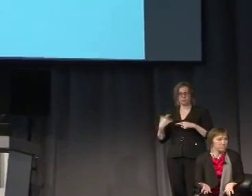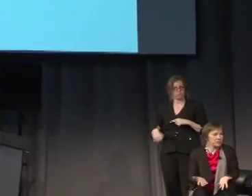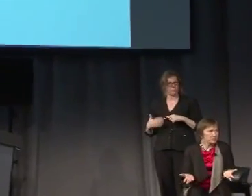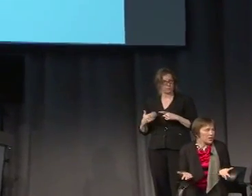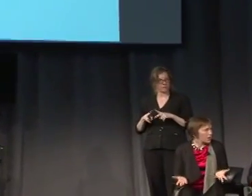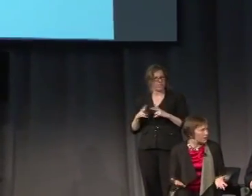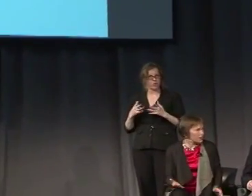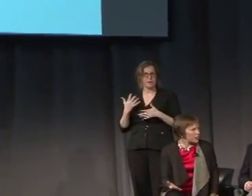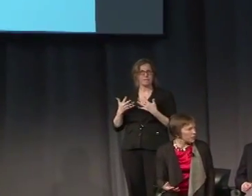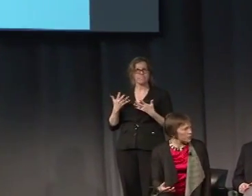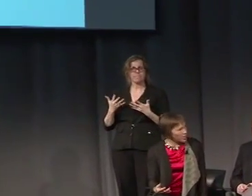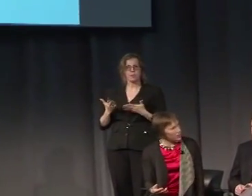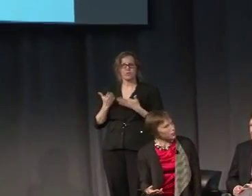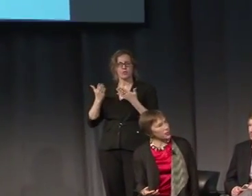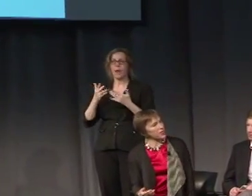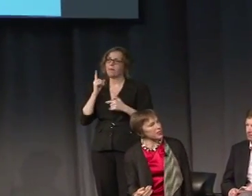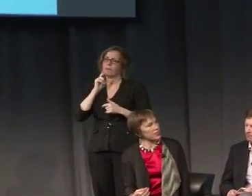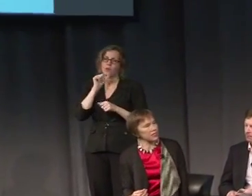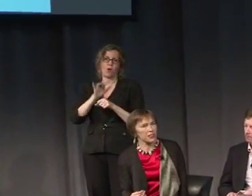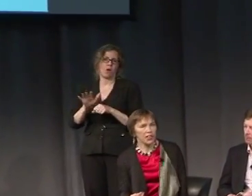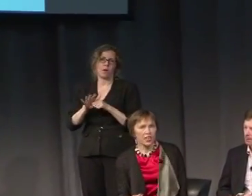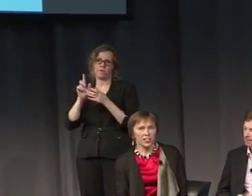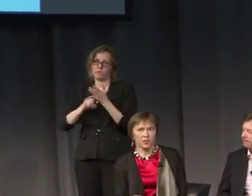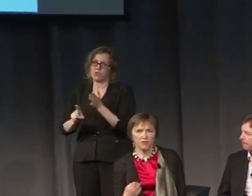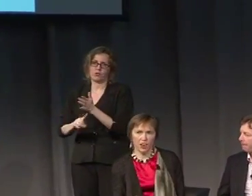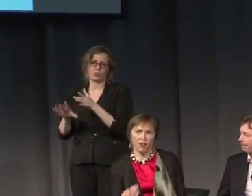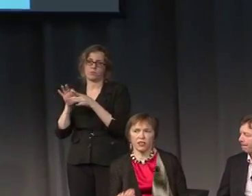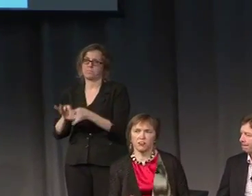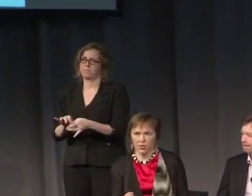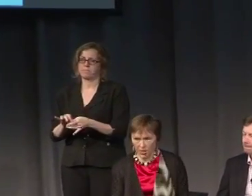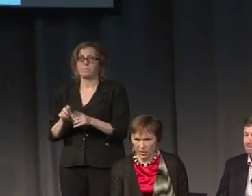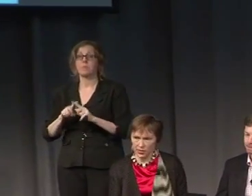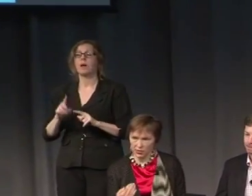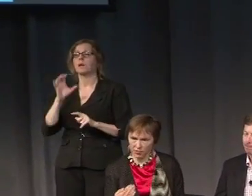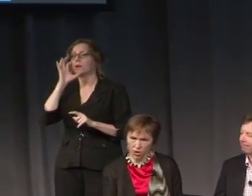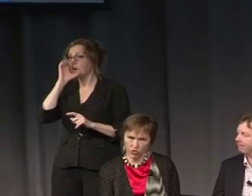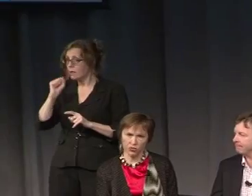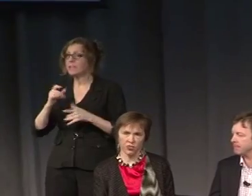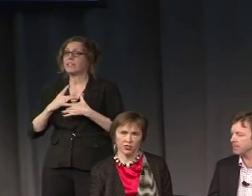think they've done enough work on it, but it's a very